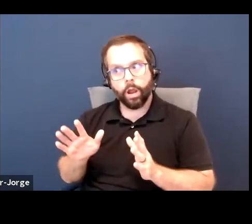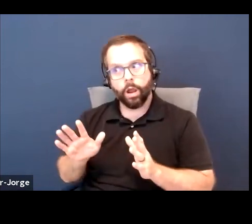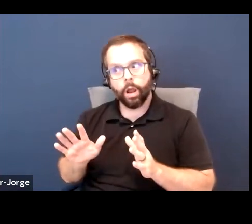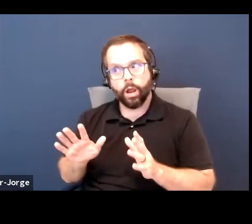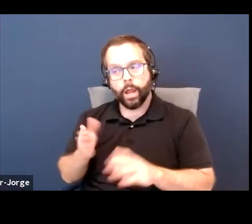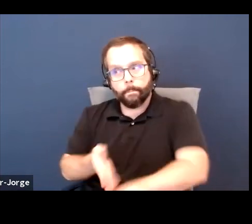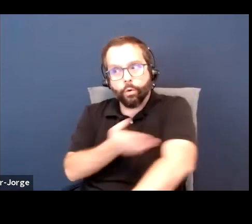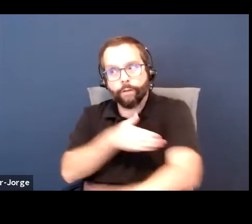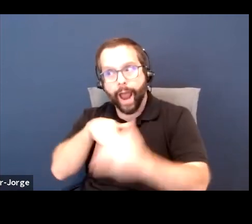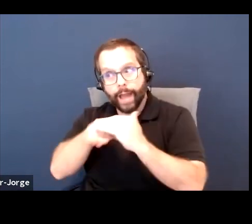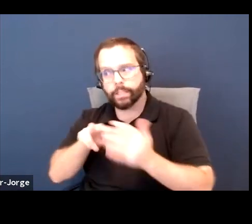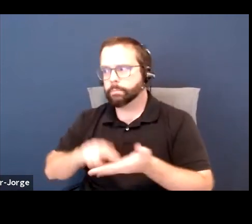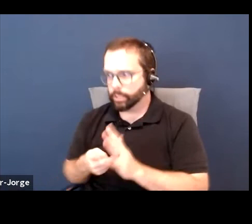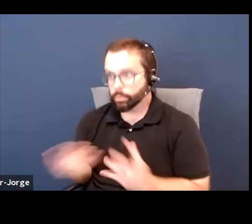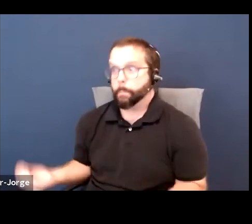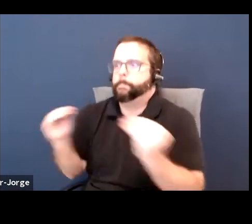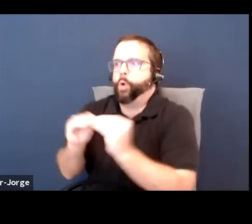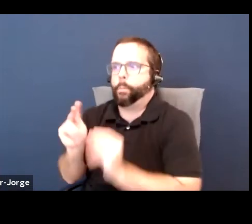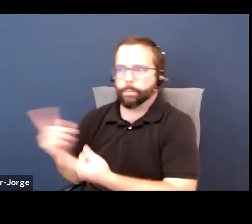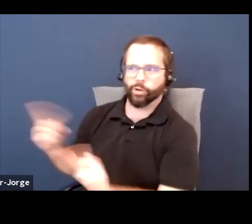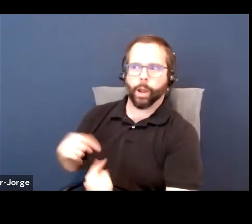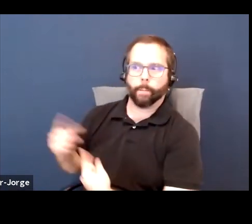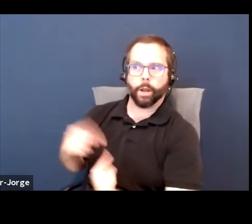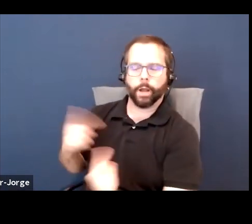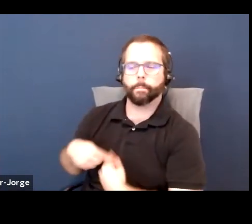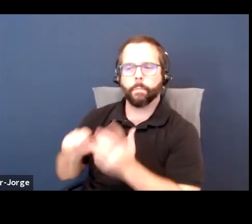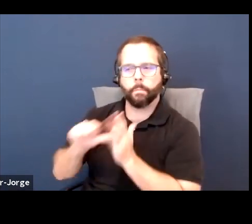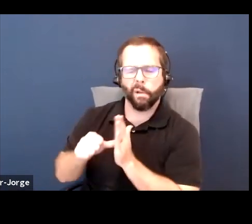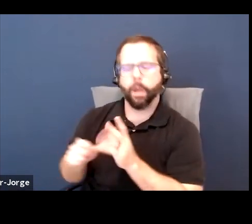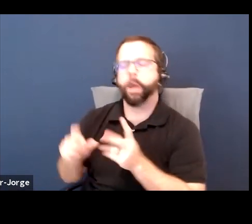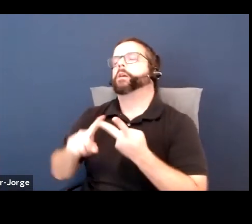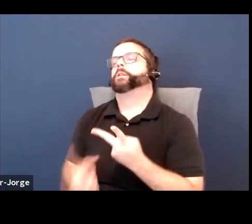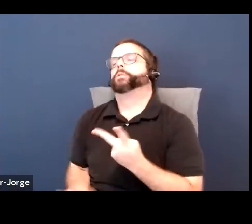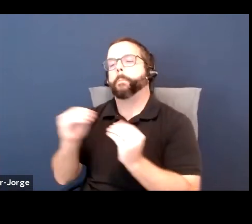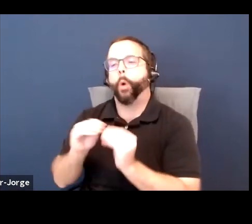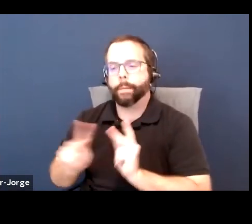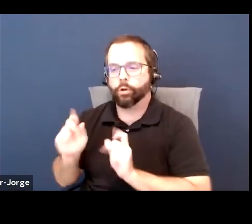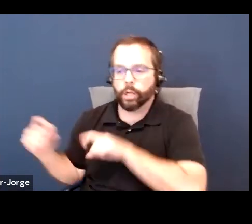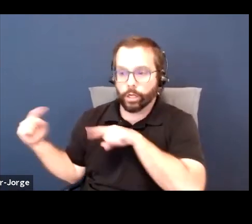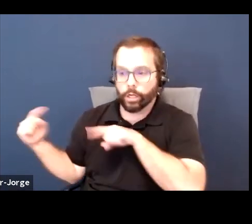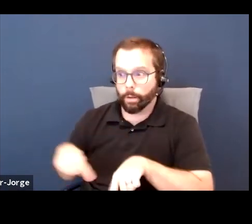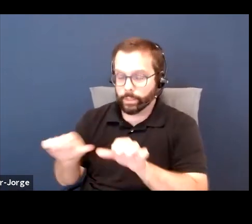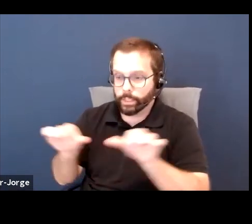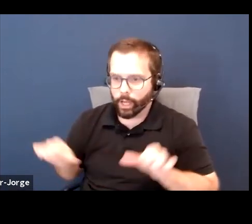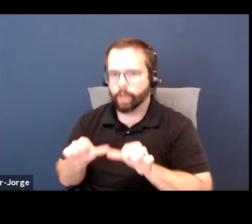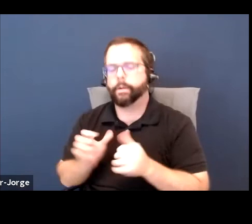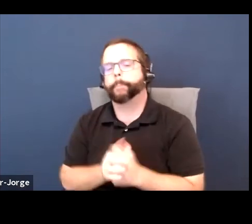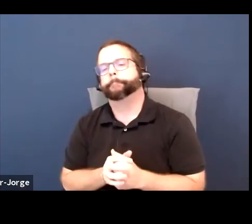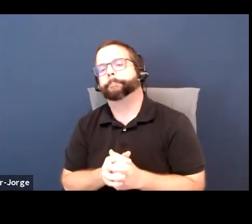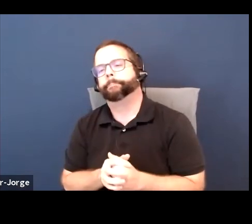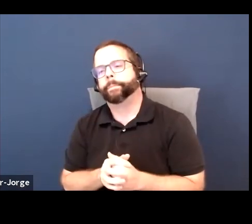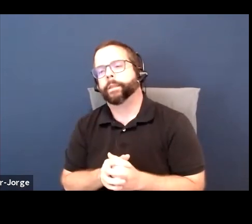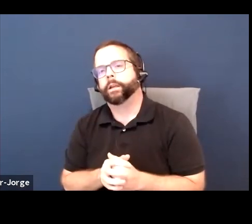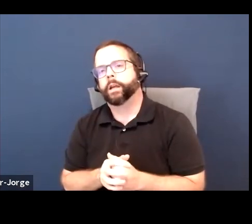base and allows more people to come to your area. One of the things that